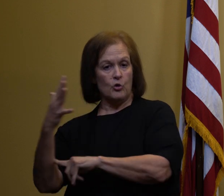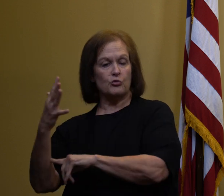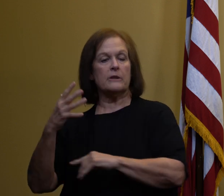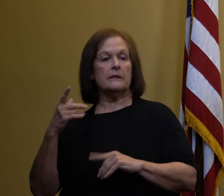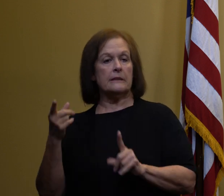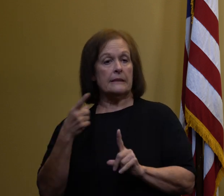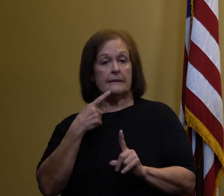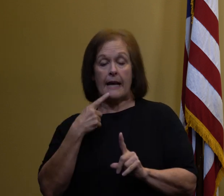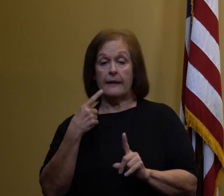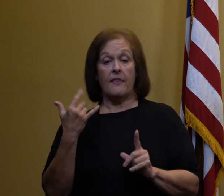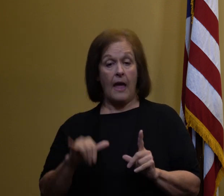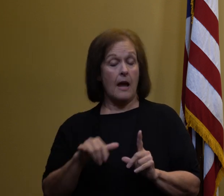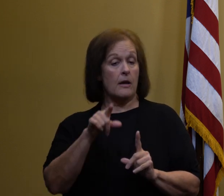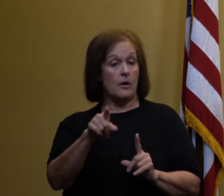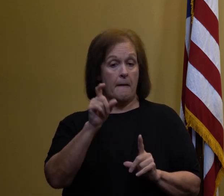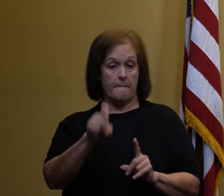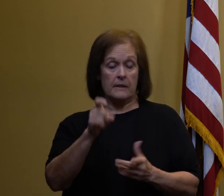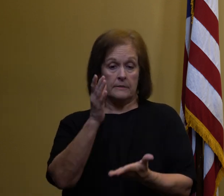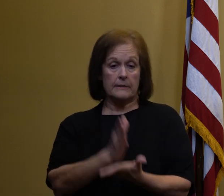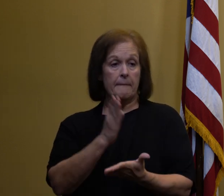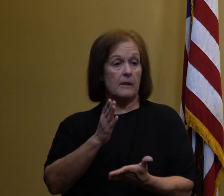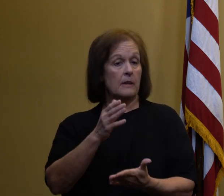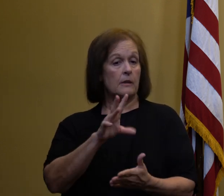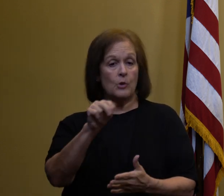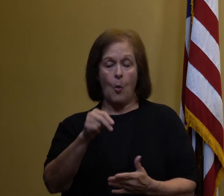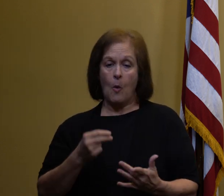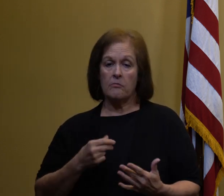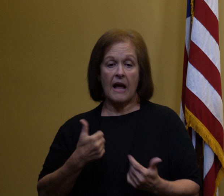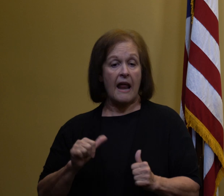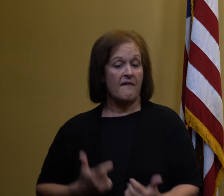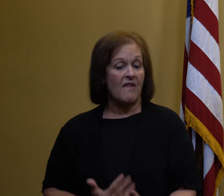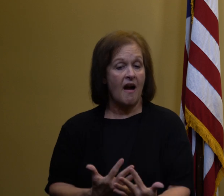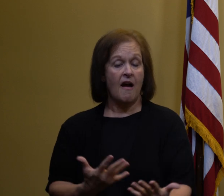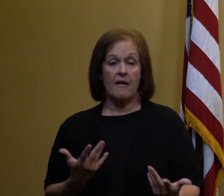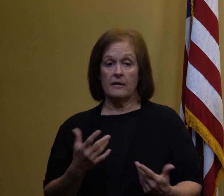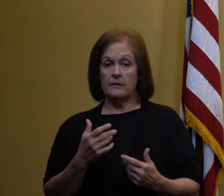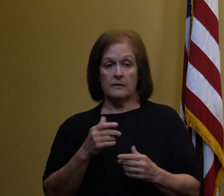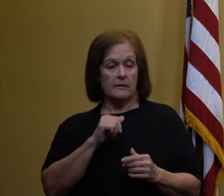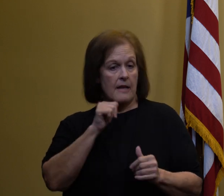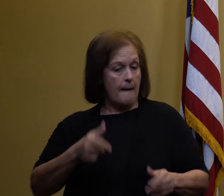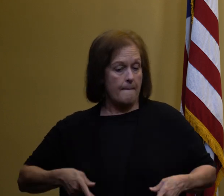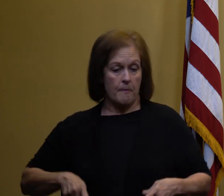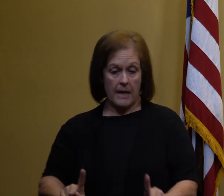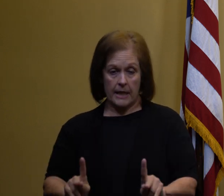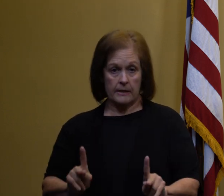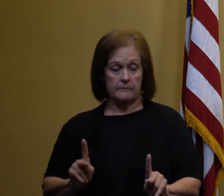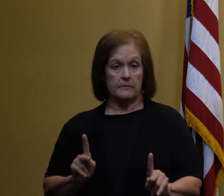any private burnings that are happening within the state. And of course, private burning shall be allowed